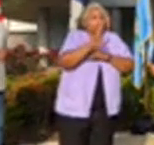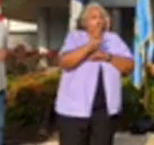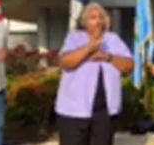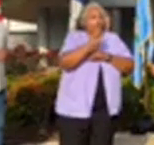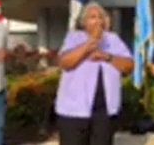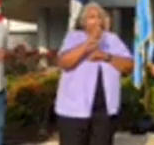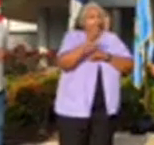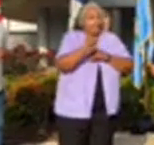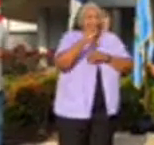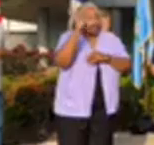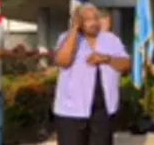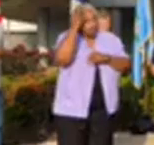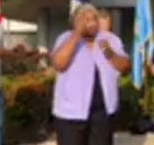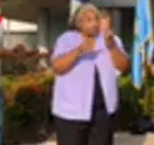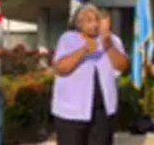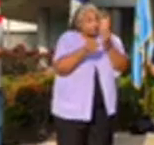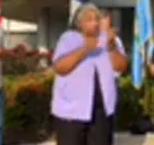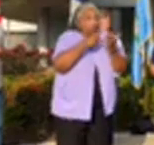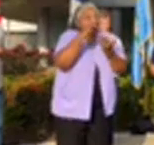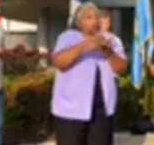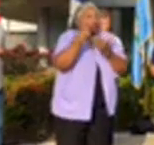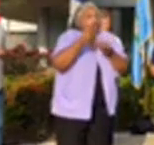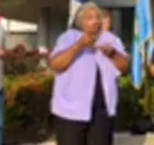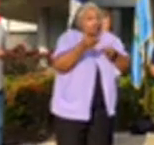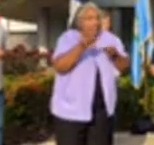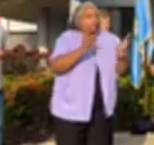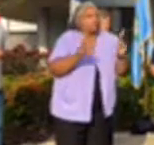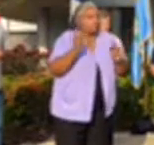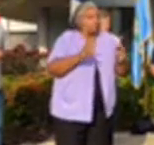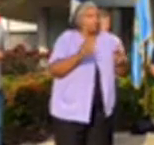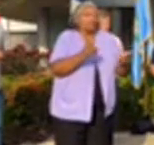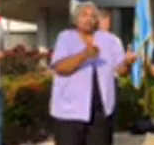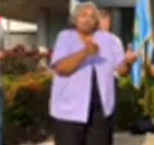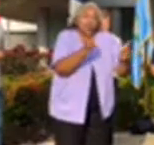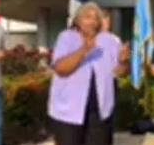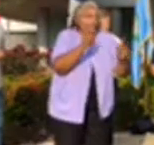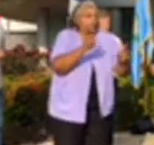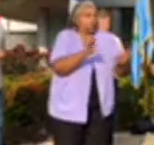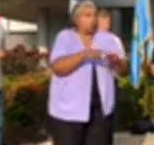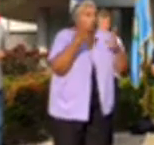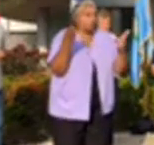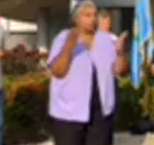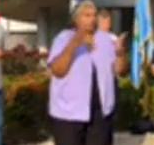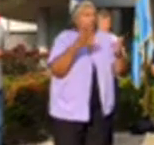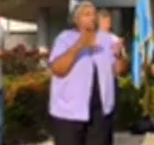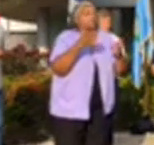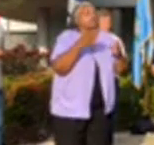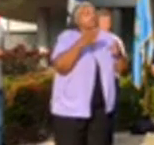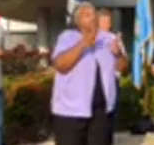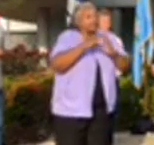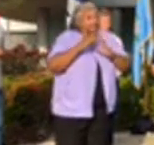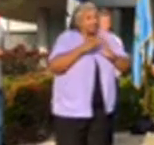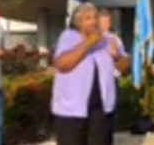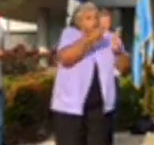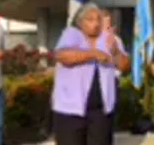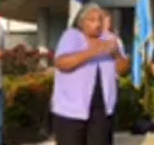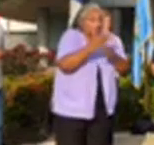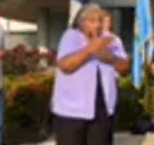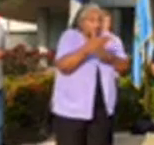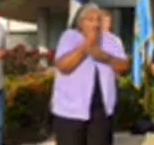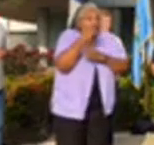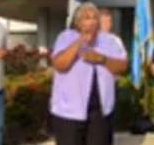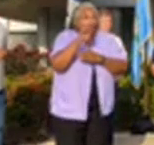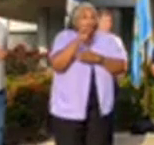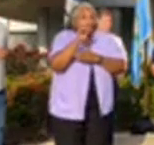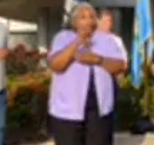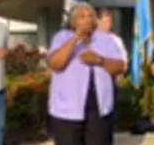the federal assistance programs for feeding immediately. We need to reduce the city's cost share for FEMA as it